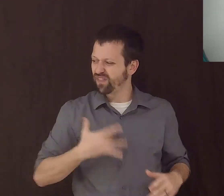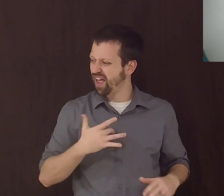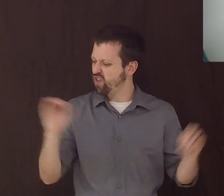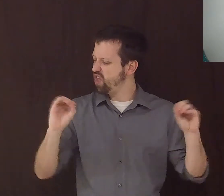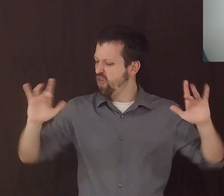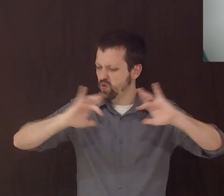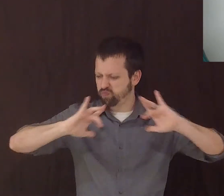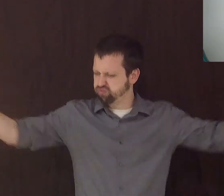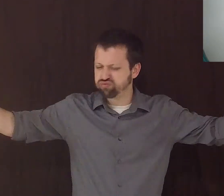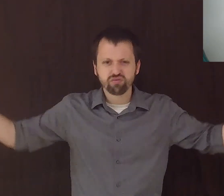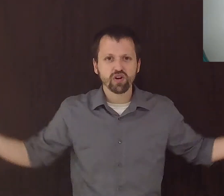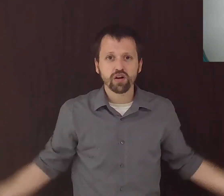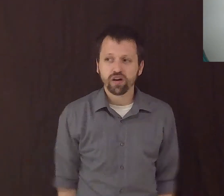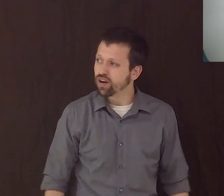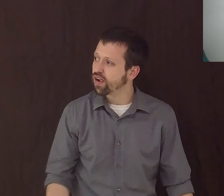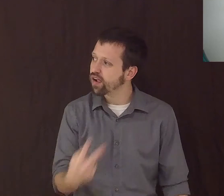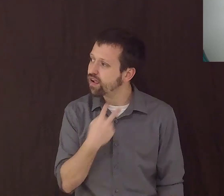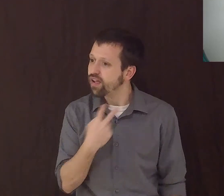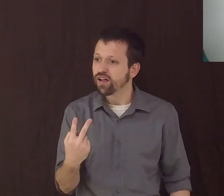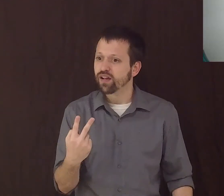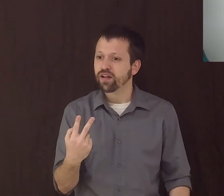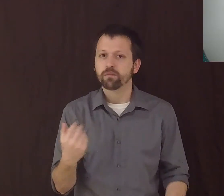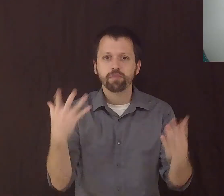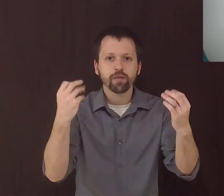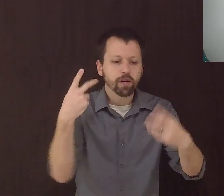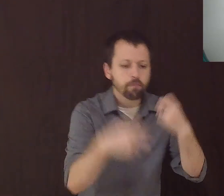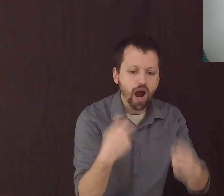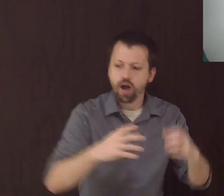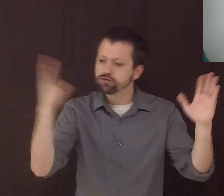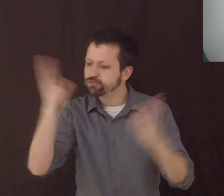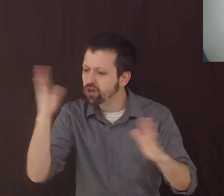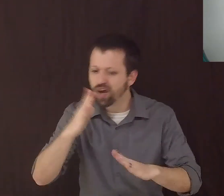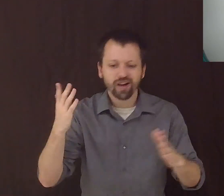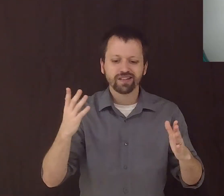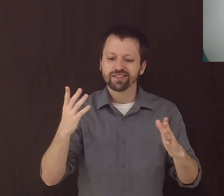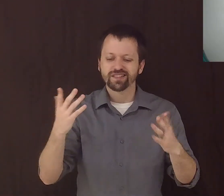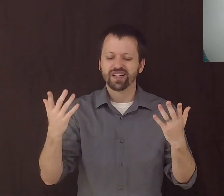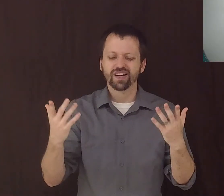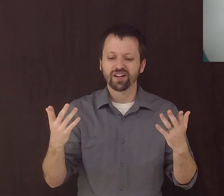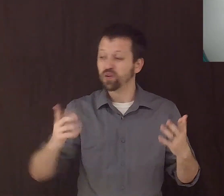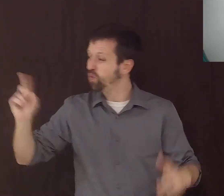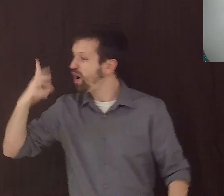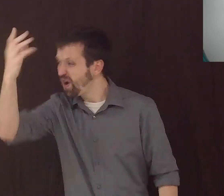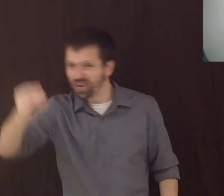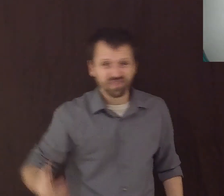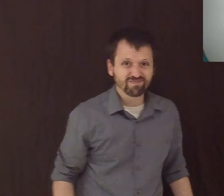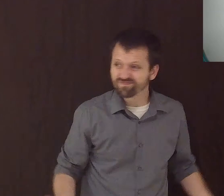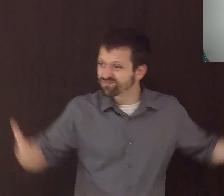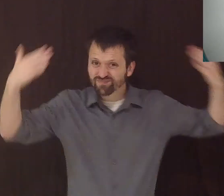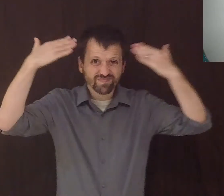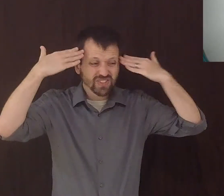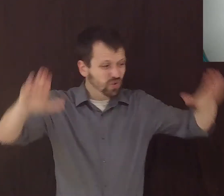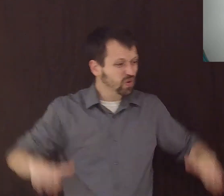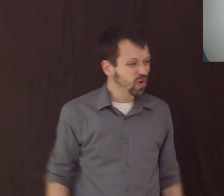wilderness of trials and afflictions and problems that come into our lives. And we're like, we don't know where to turn. We don't